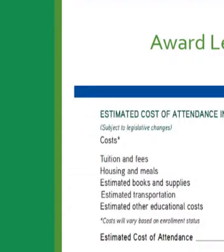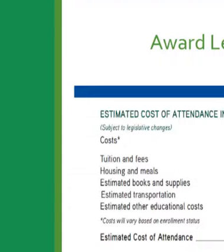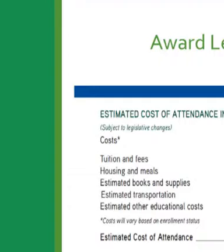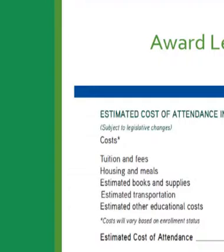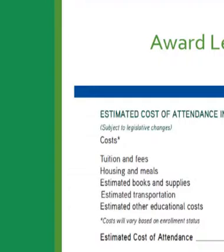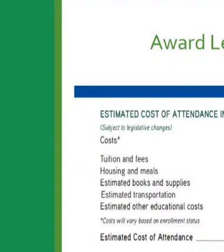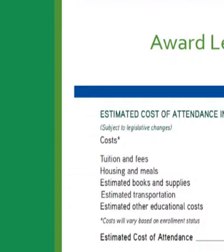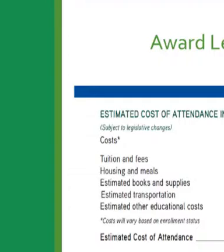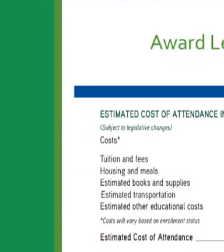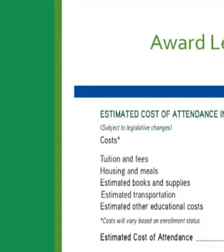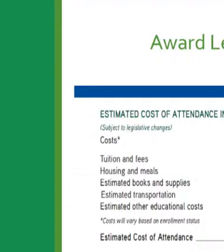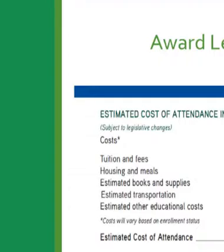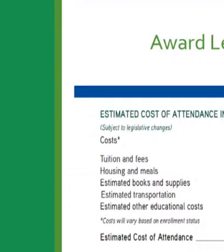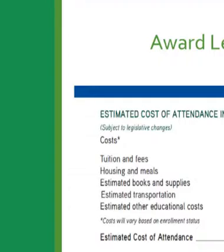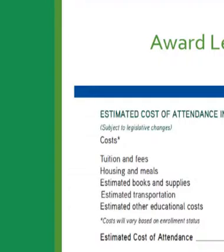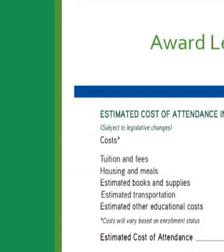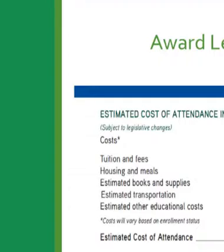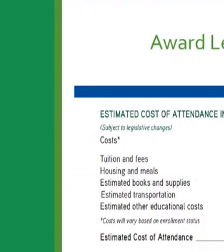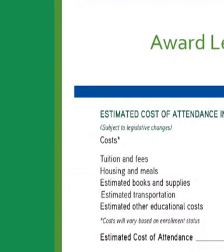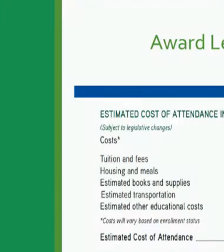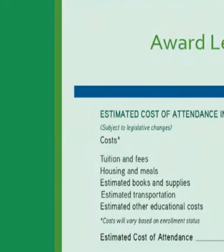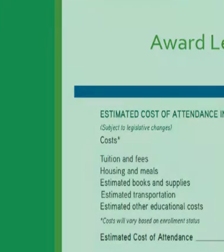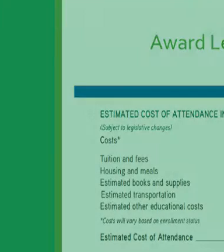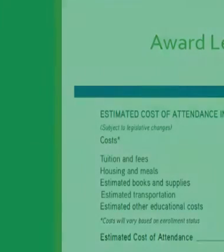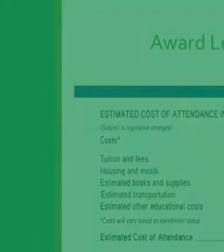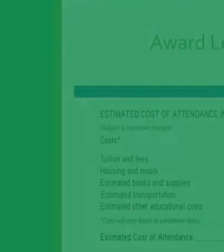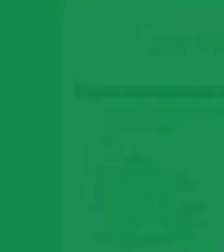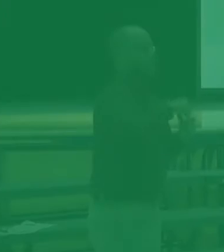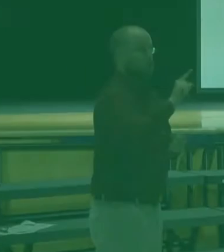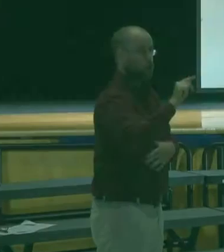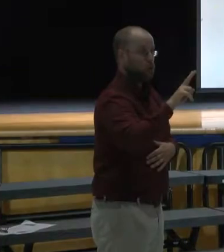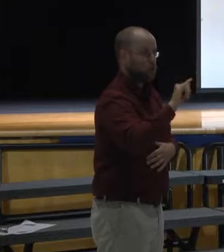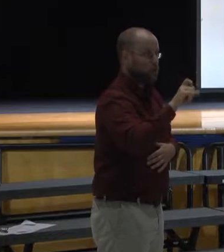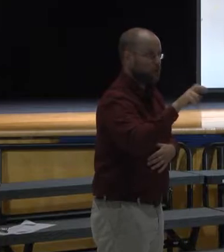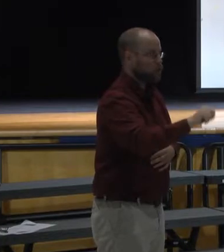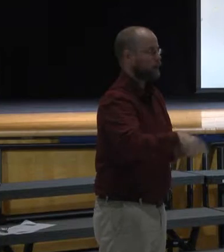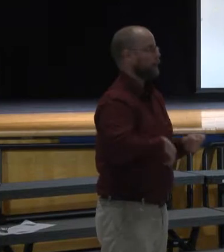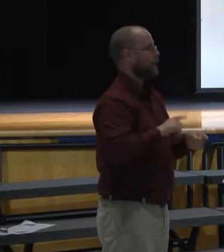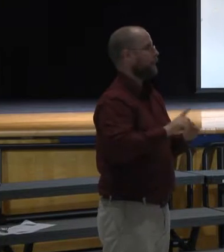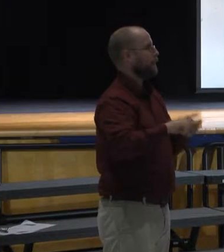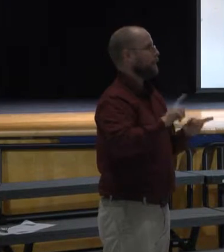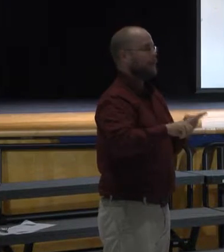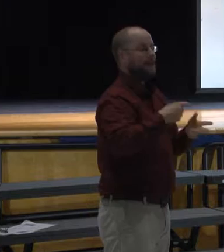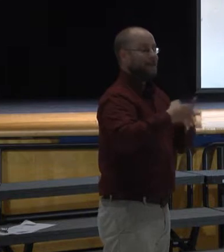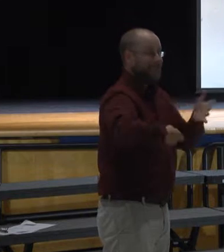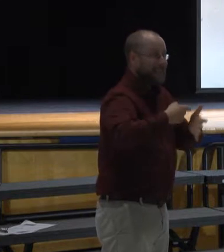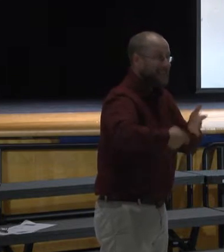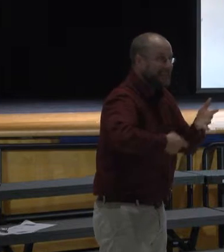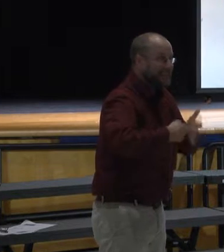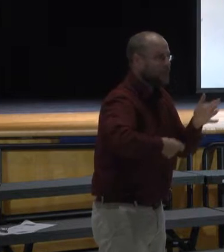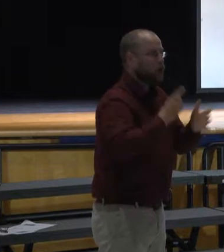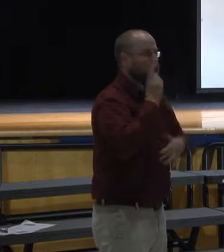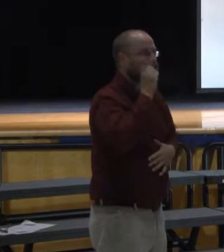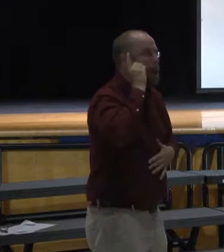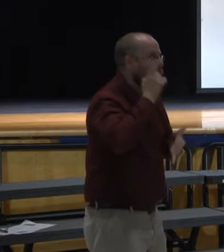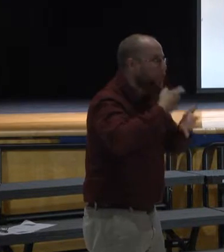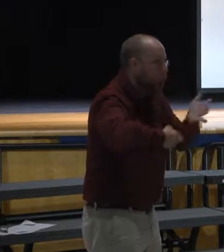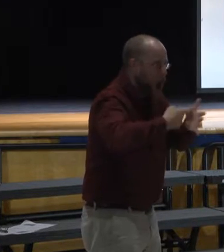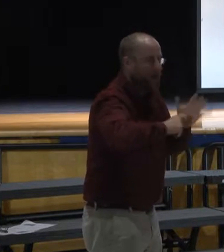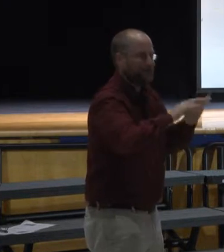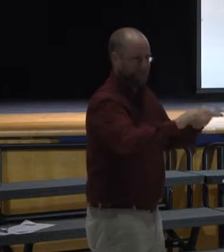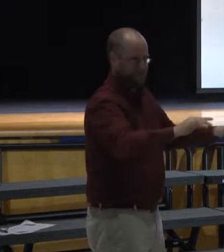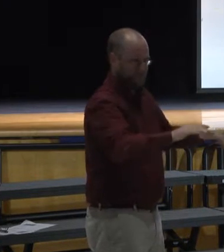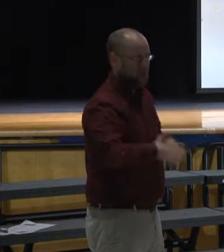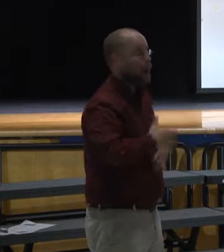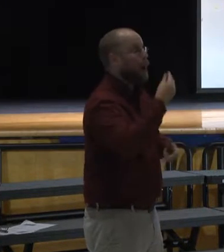directly. Usually includes tuition, fees, and room and board if living on campus. All right, and a